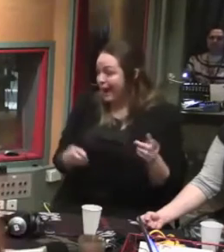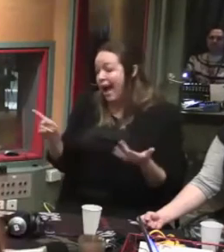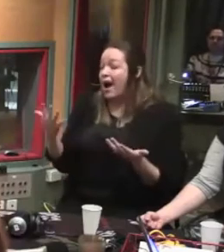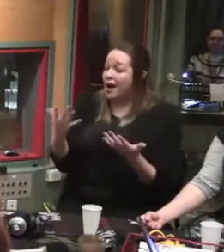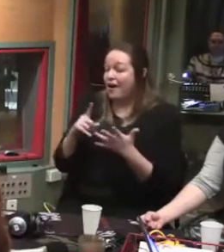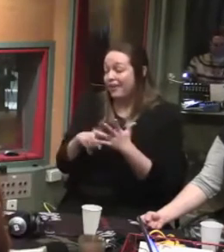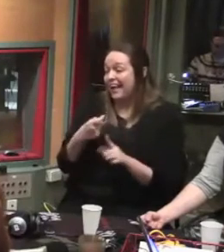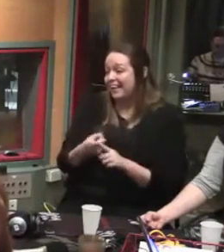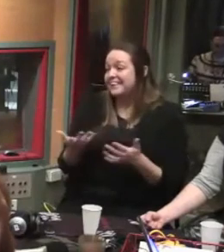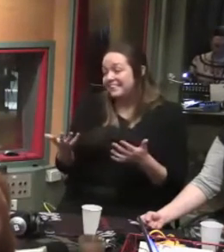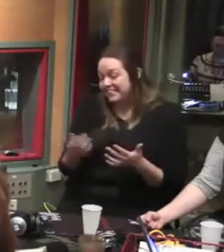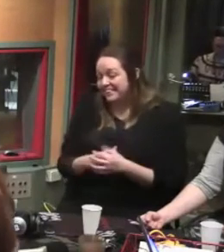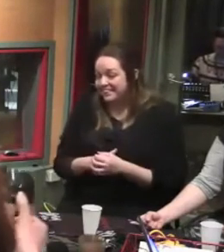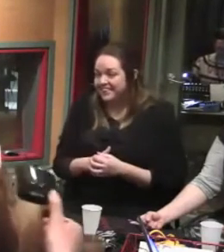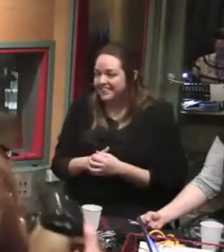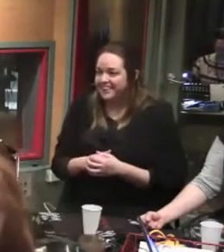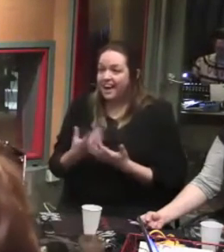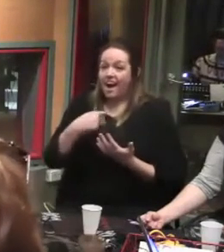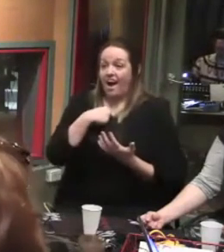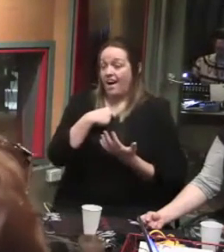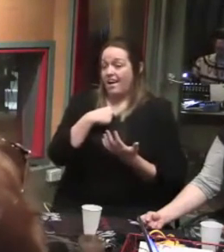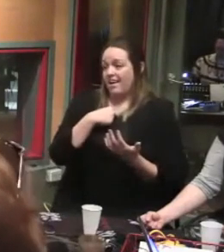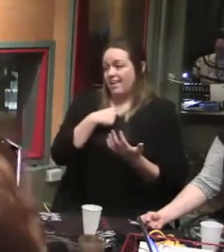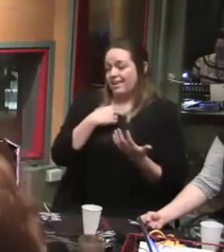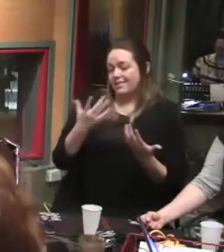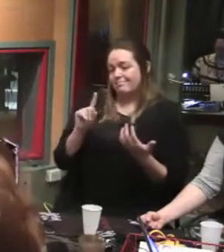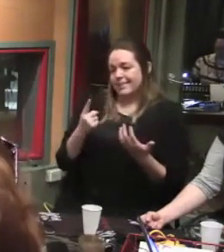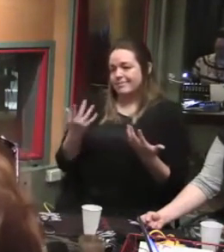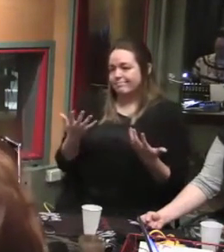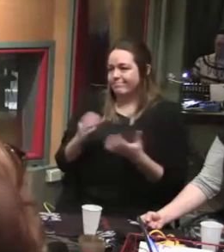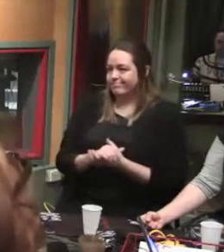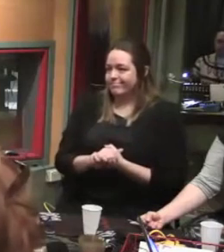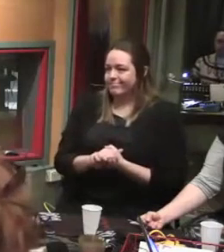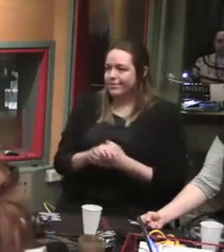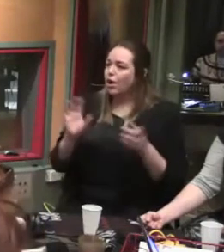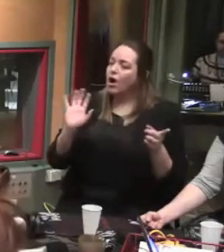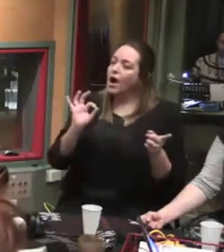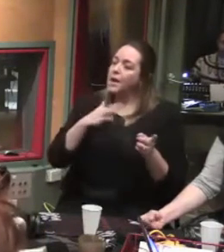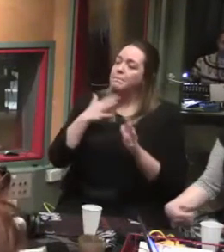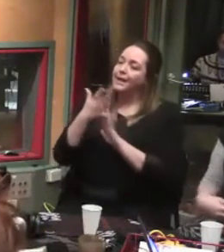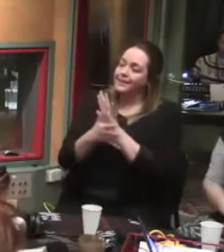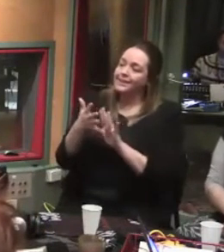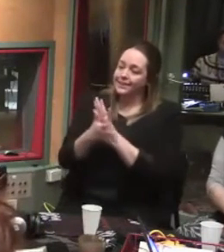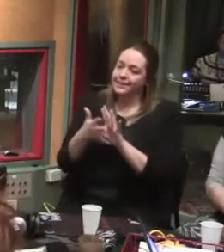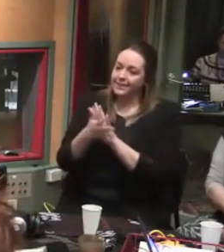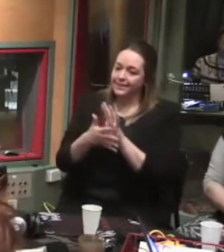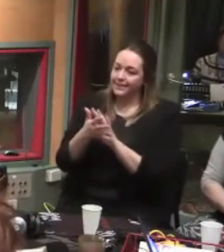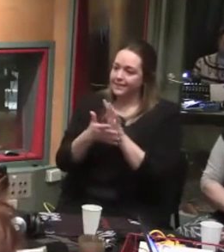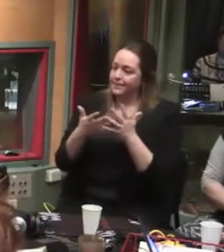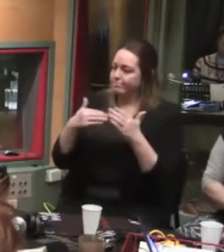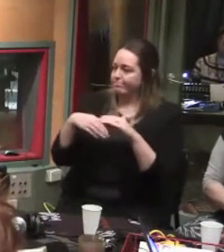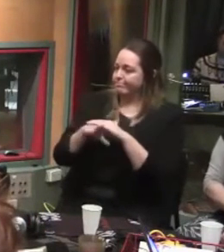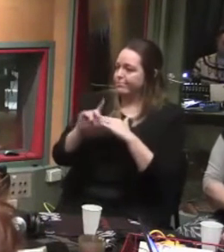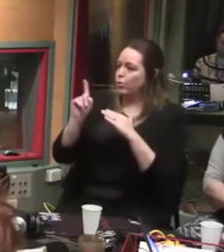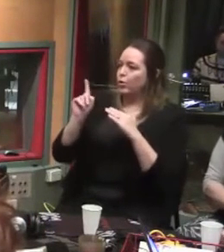okay. I'm... but... no, I meant in the spheres in which